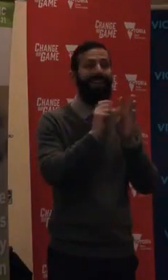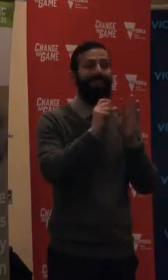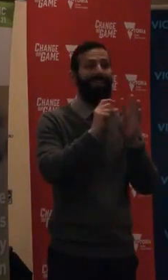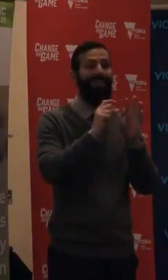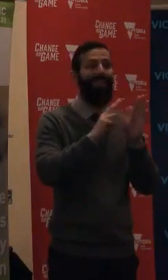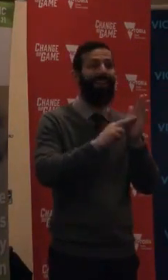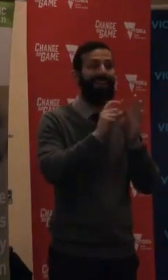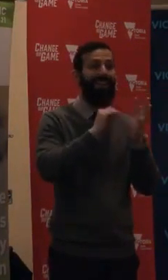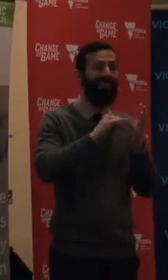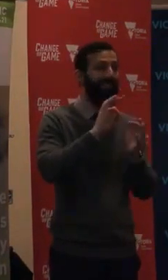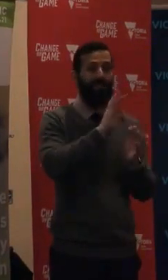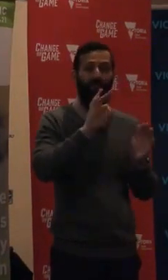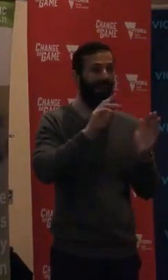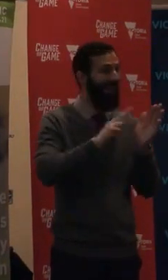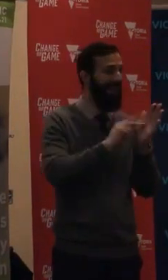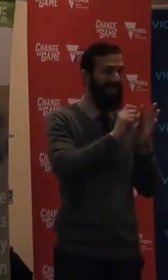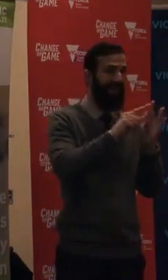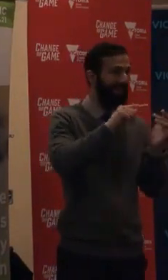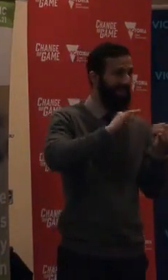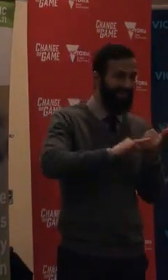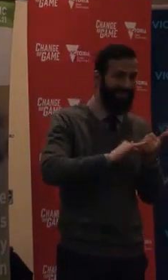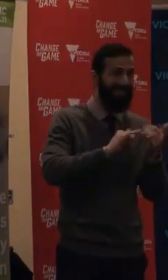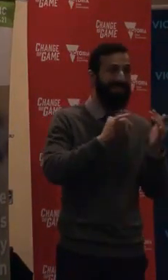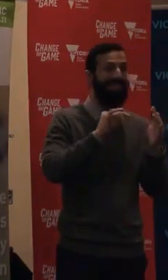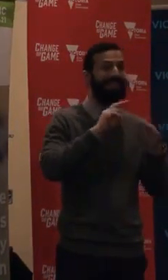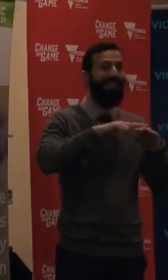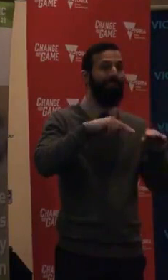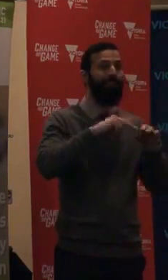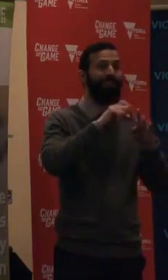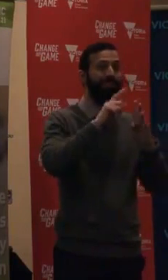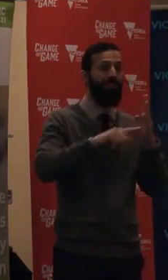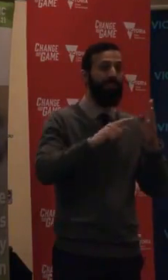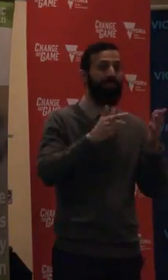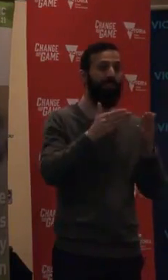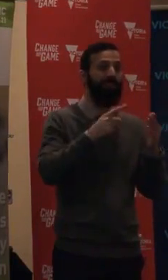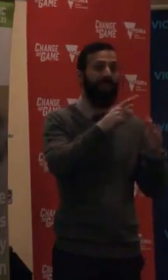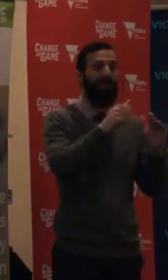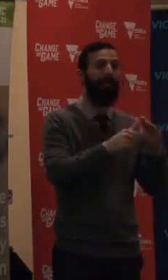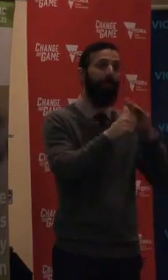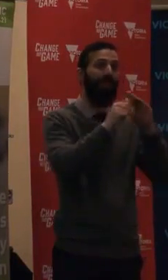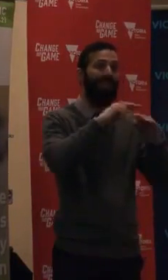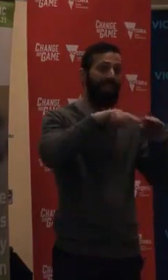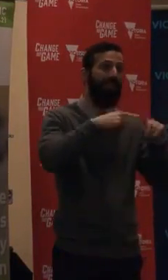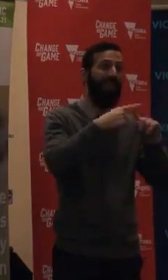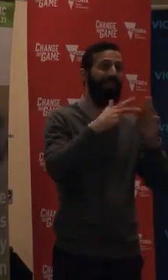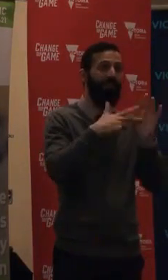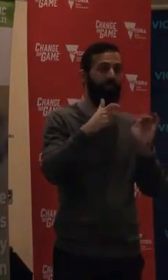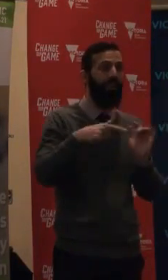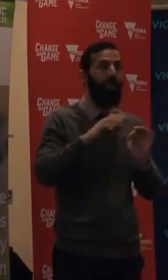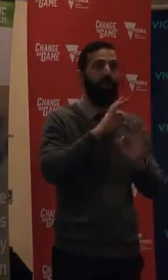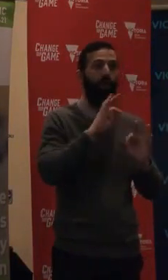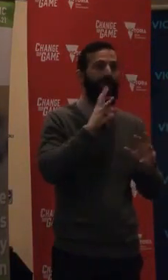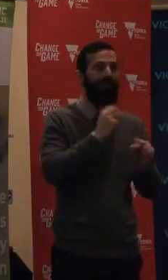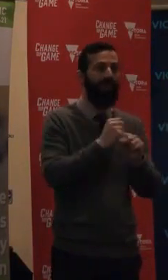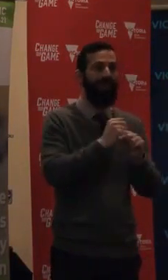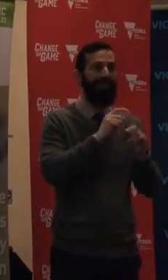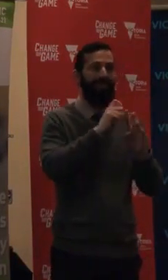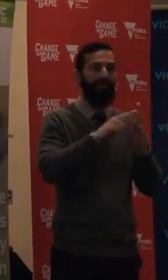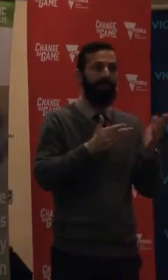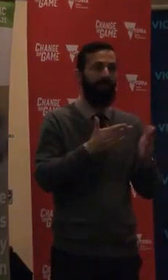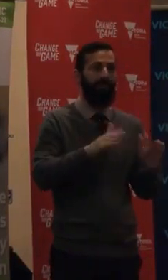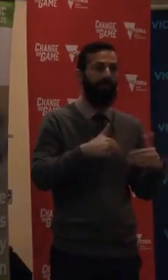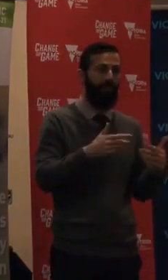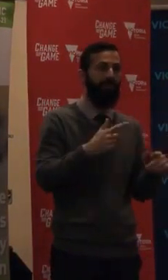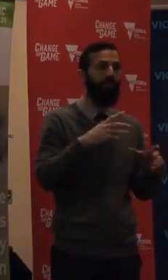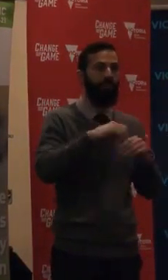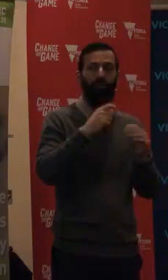a common misconception. National Disability Services is the peak body, nationally and in Victoria, for non-government disability service providers,